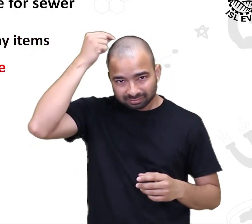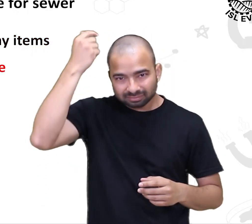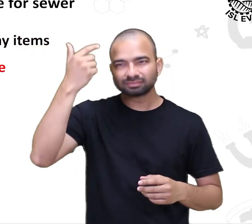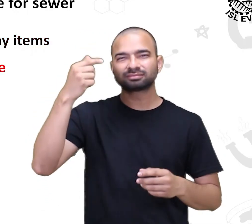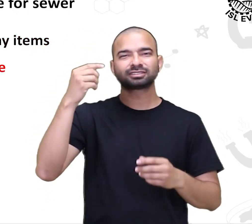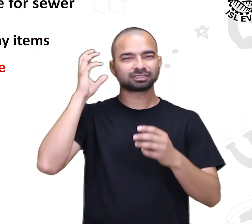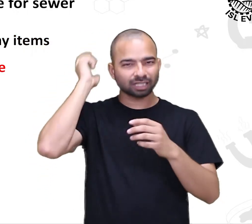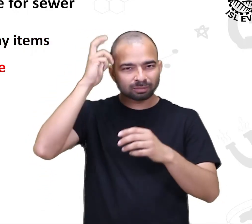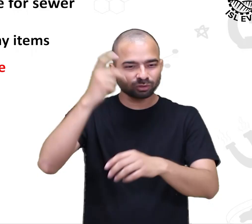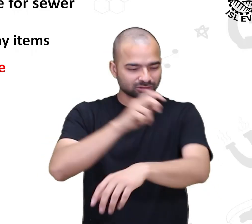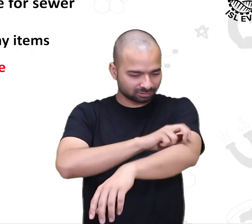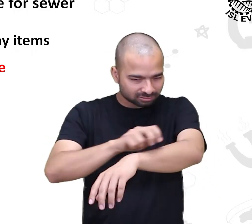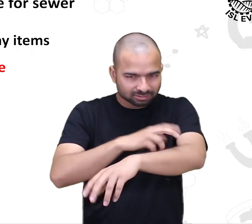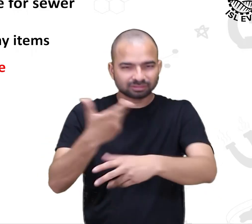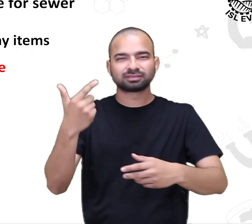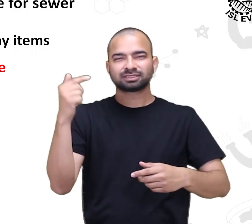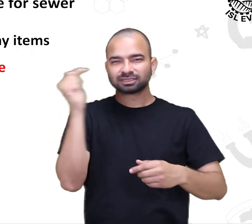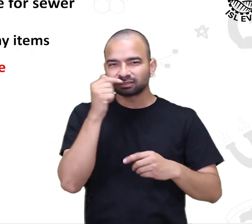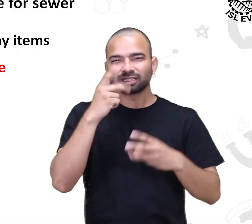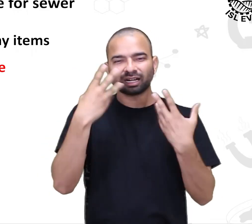proper hygiene.